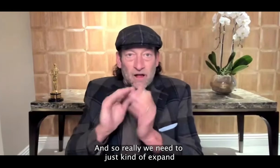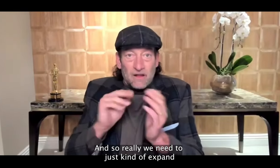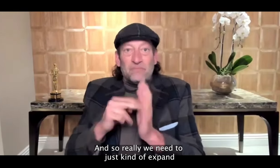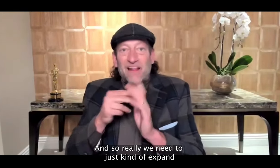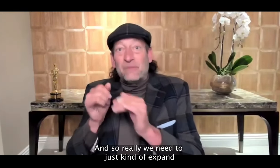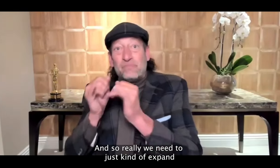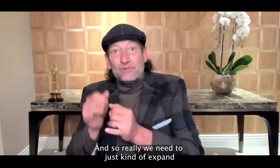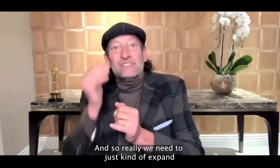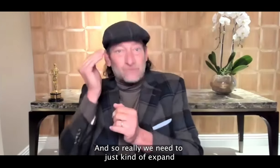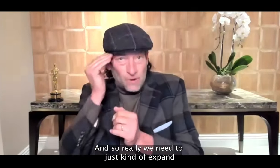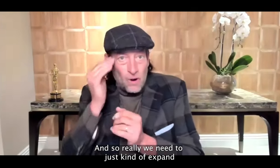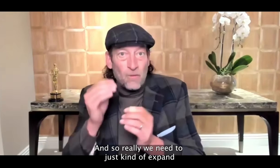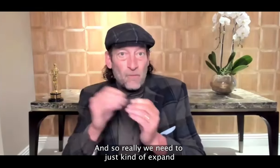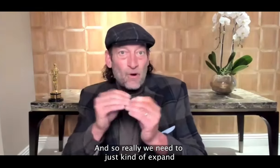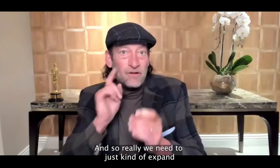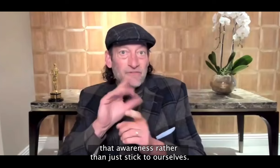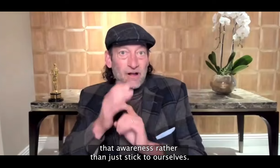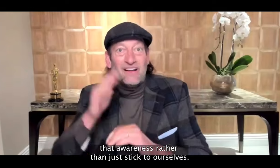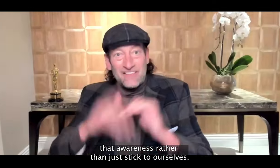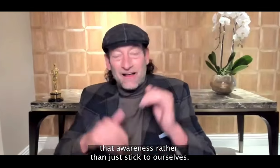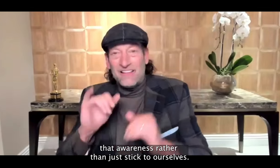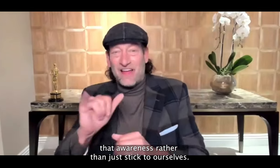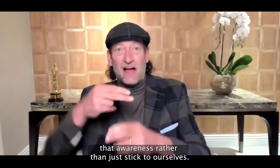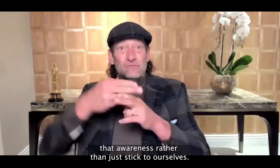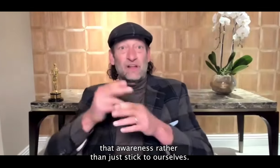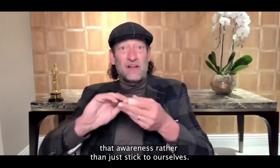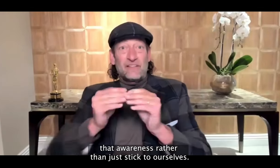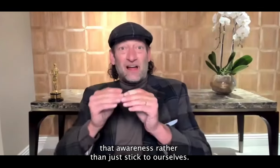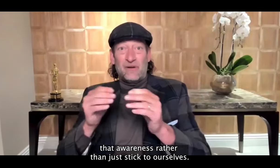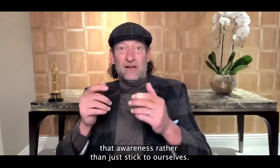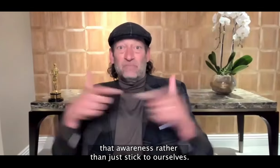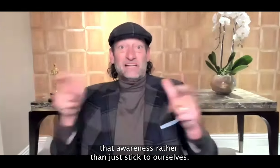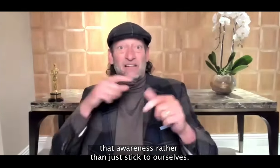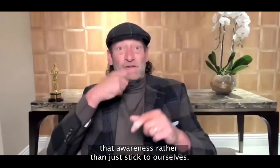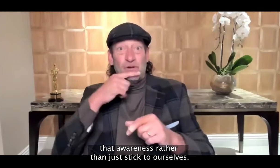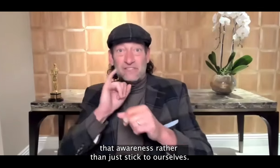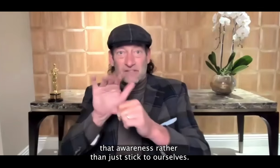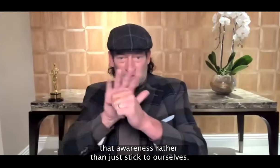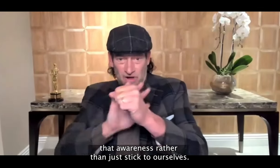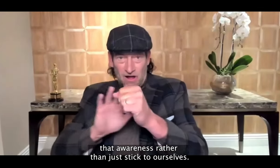And so really, we need to just kind of expand that awareness rather than just stick to ourselves.